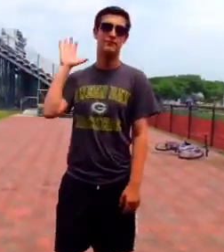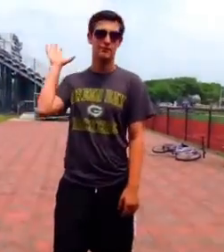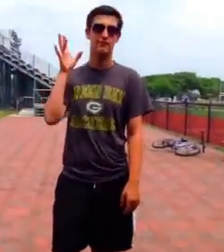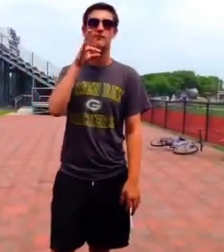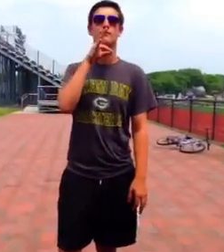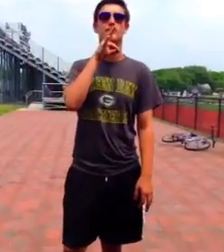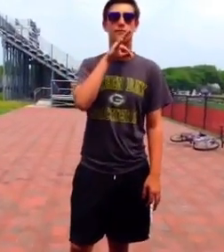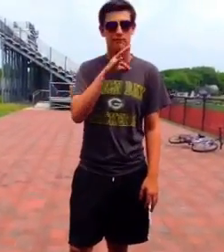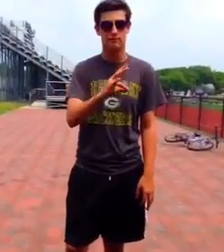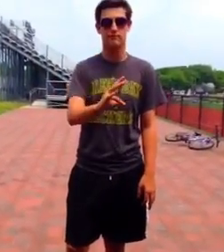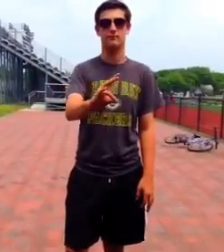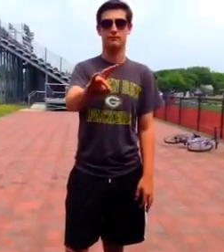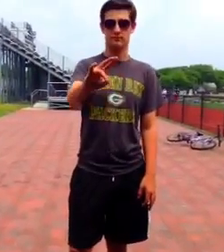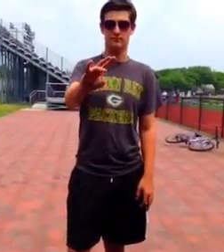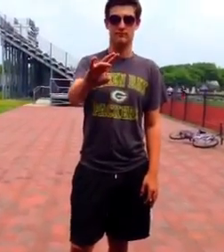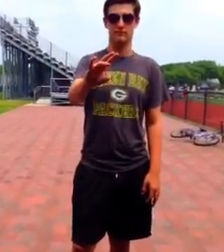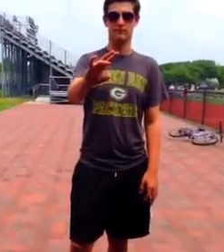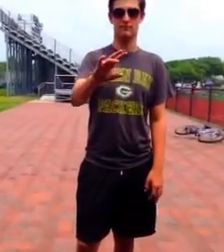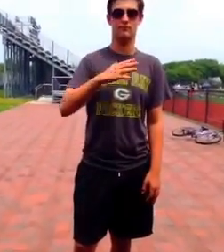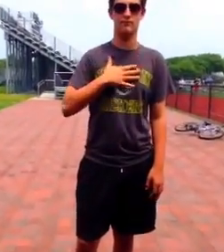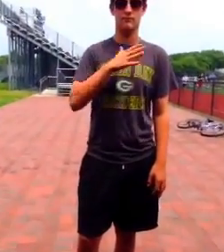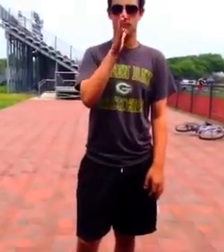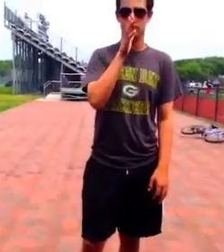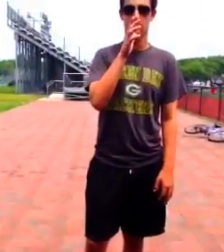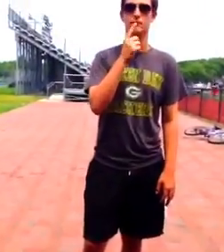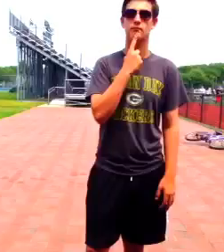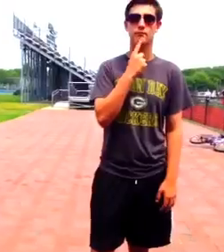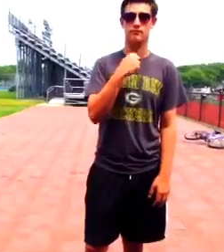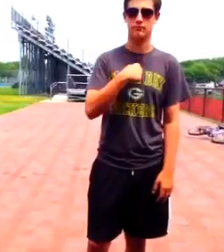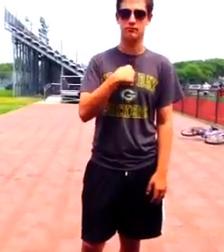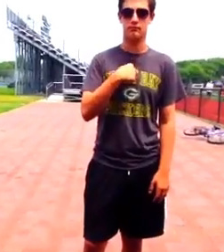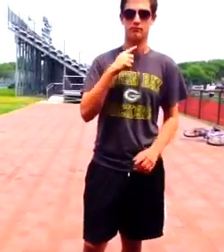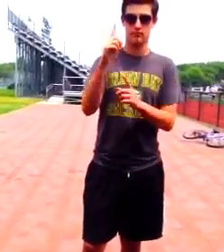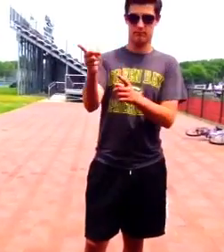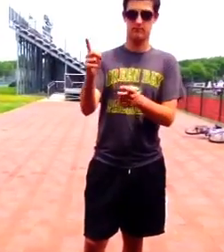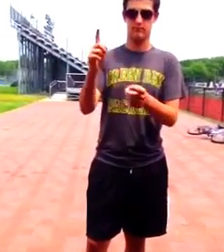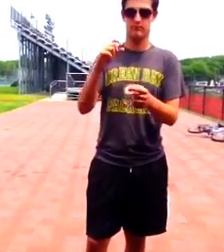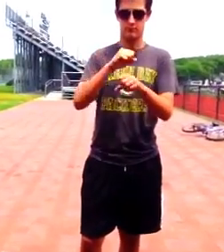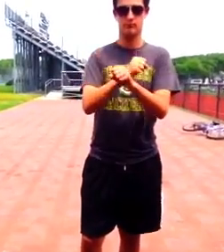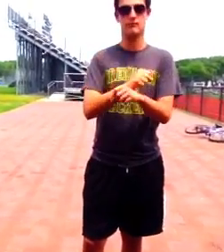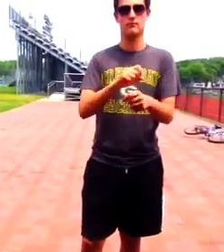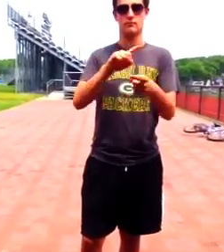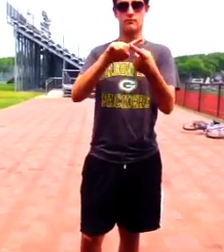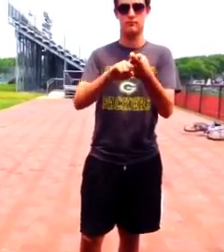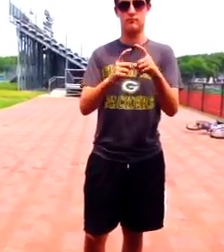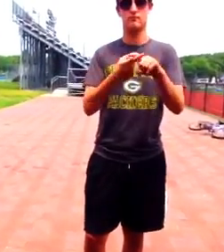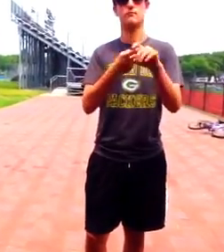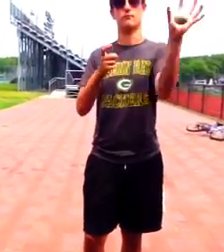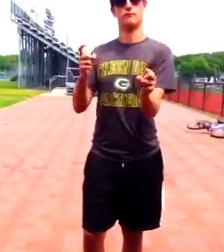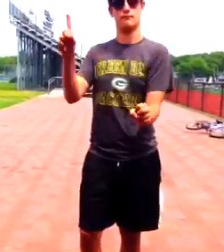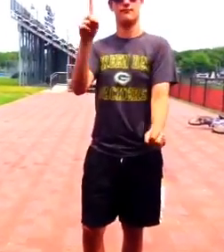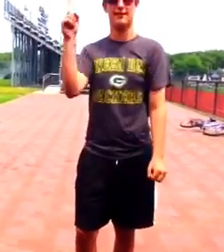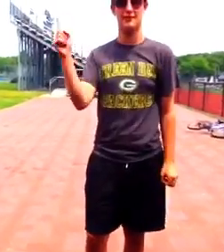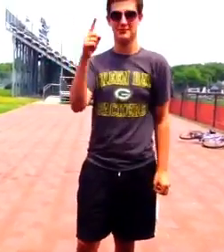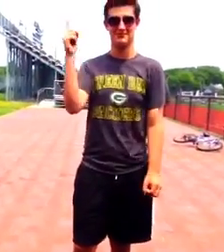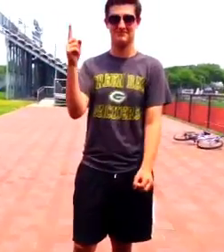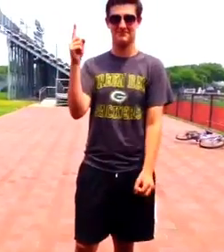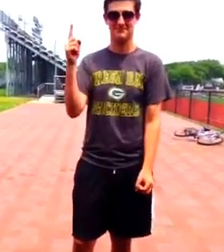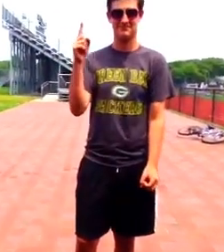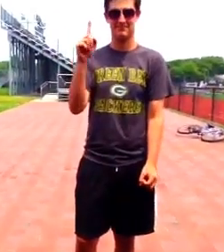Once I was 7 years old, my mama told me, go make yourself some friends or you'll be lonely.